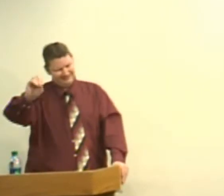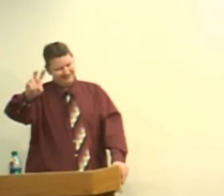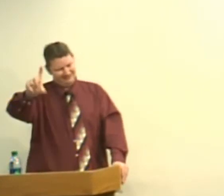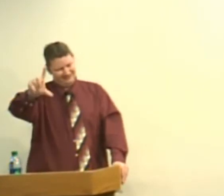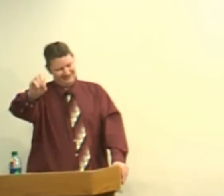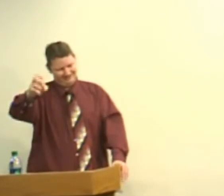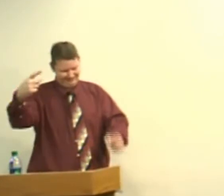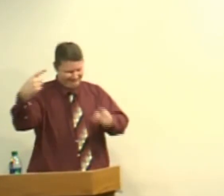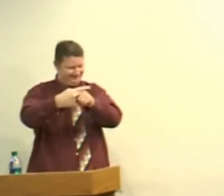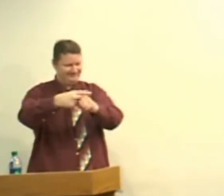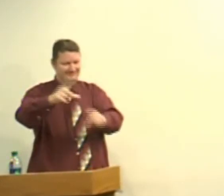God.